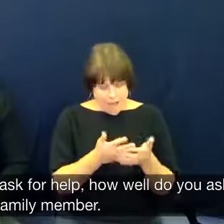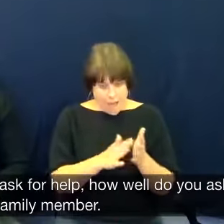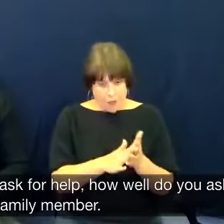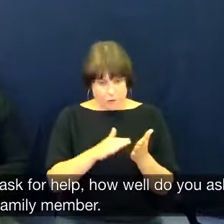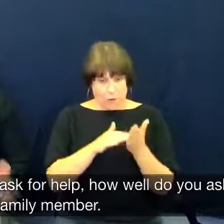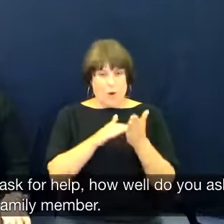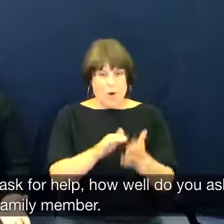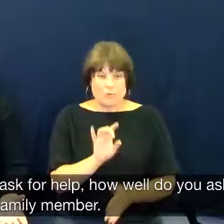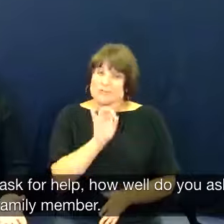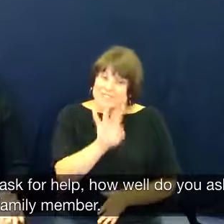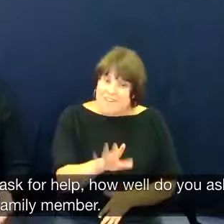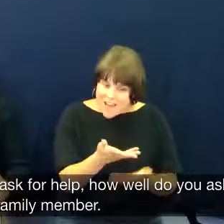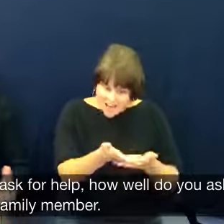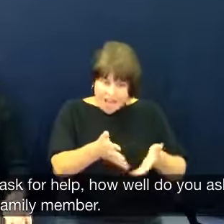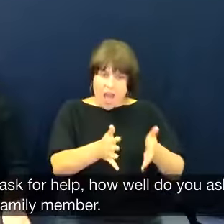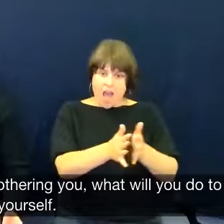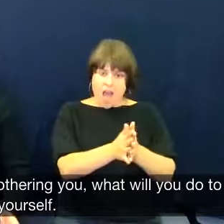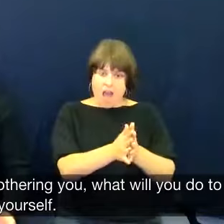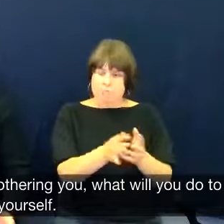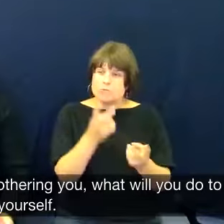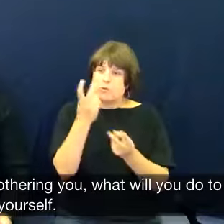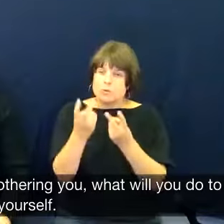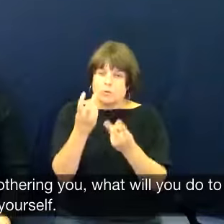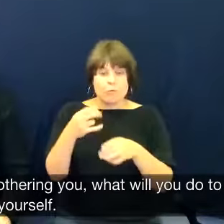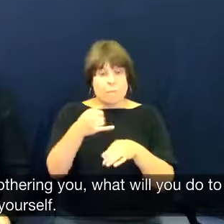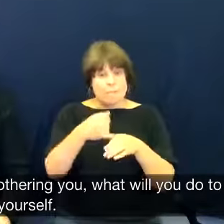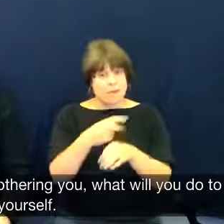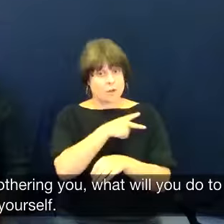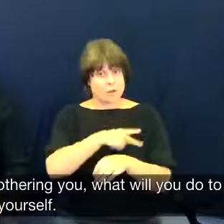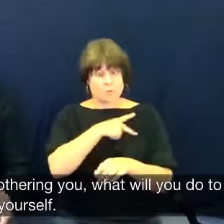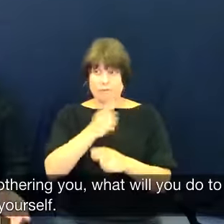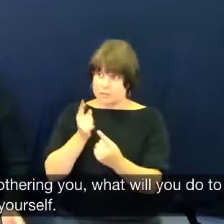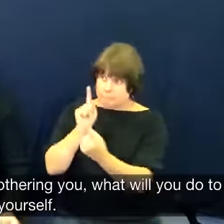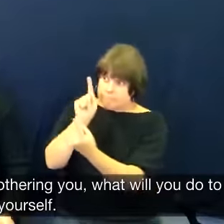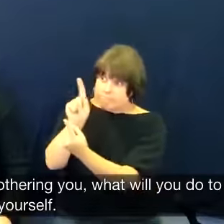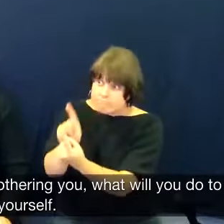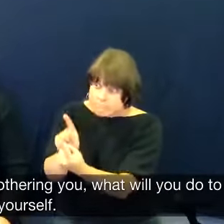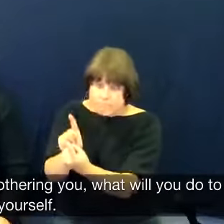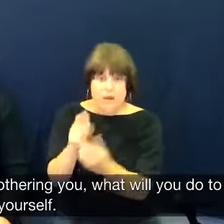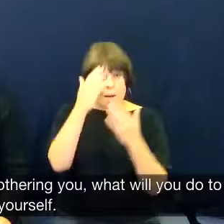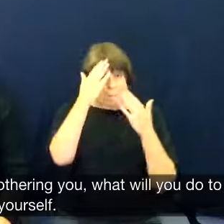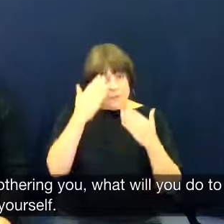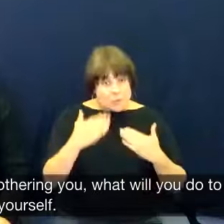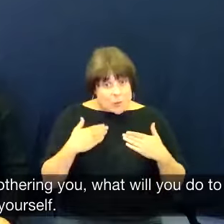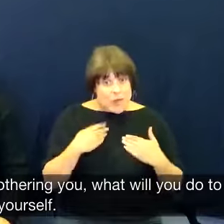yourself? Would you seek a medical professional, a mental health professional?